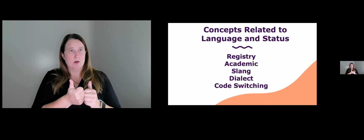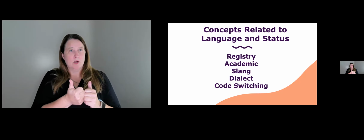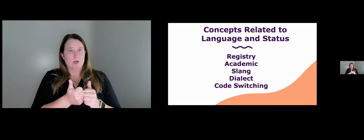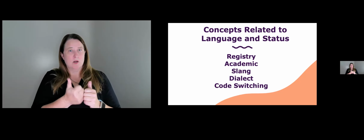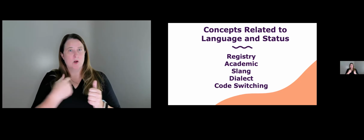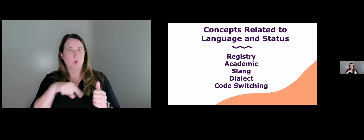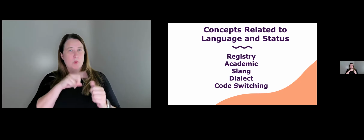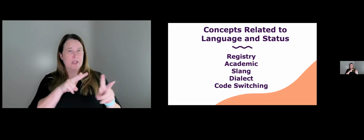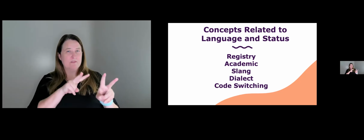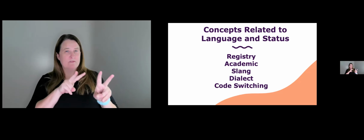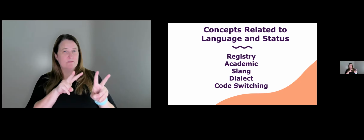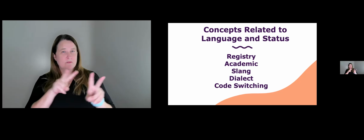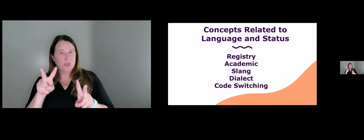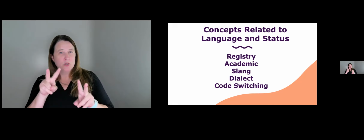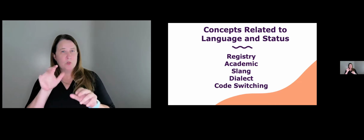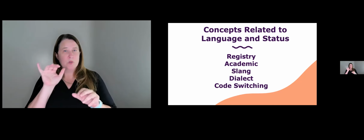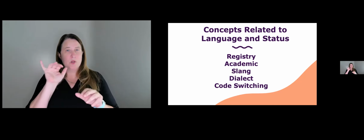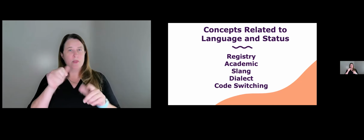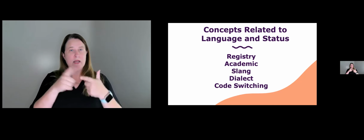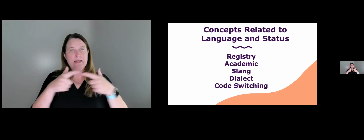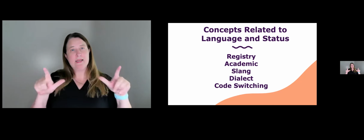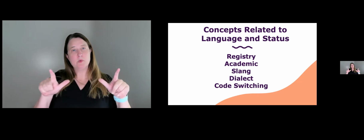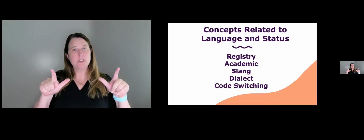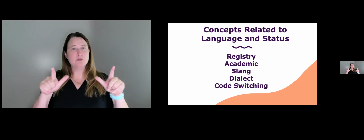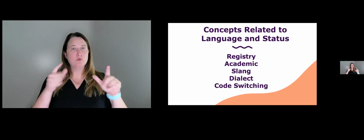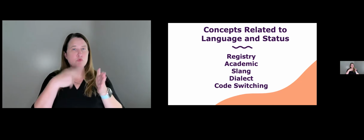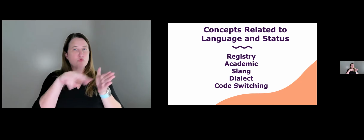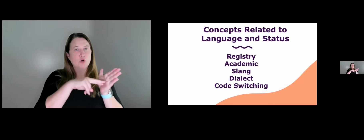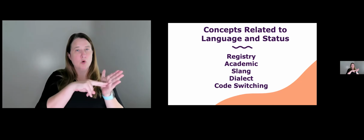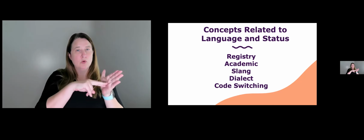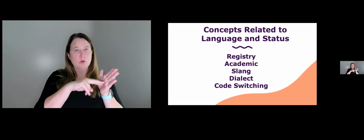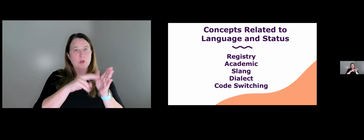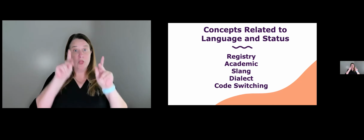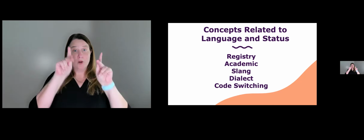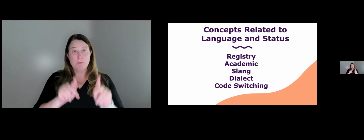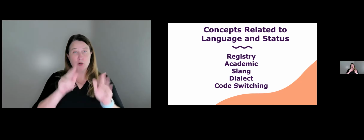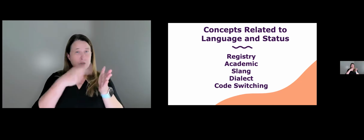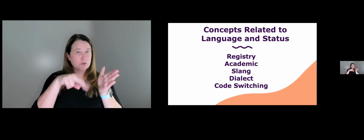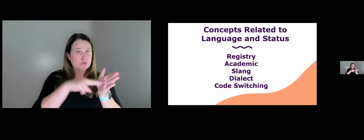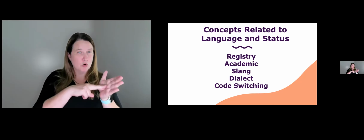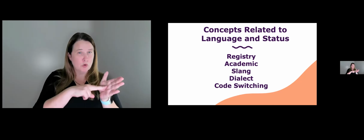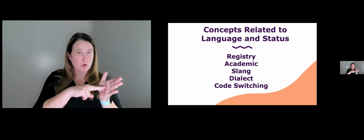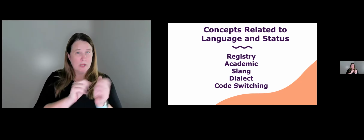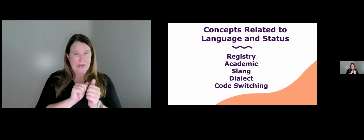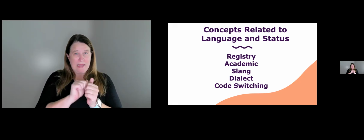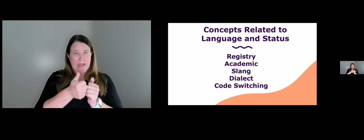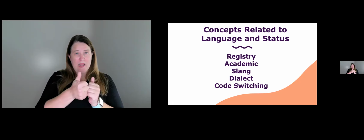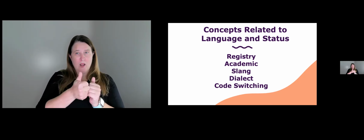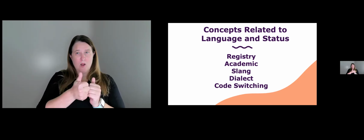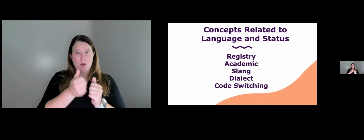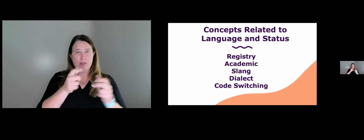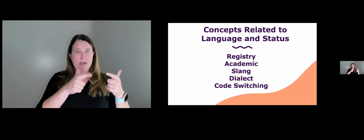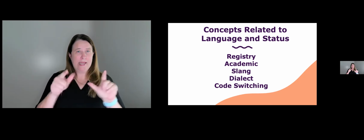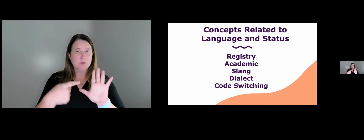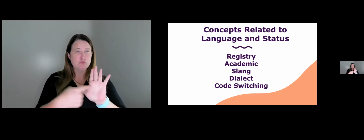Think about how we view language, the role of language,